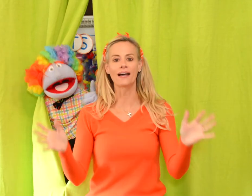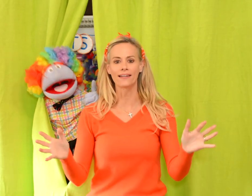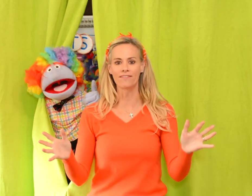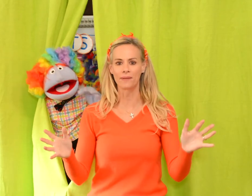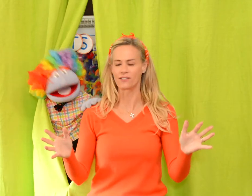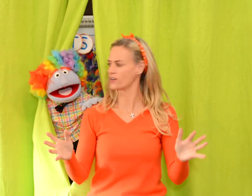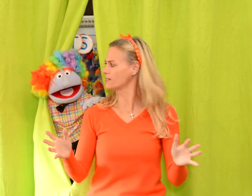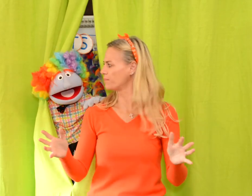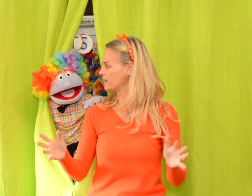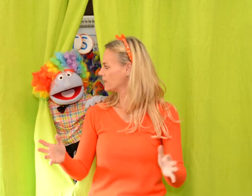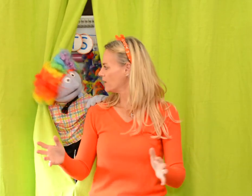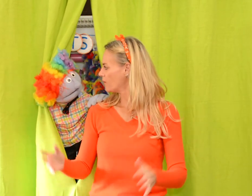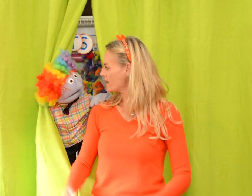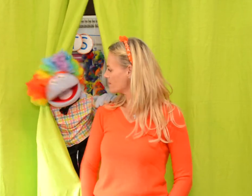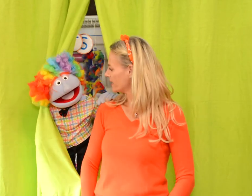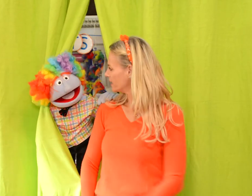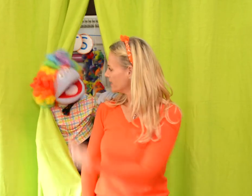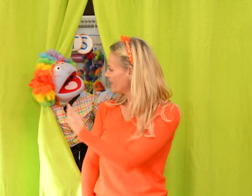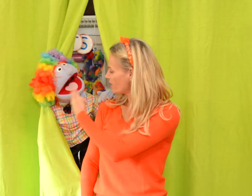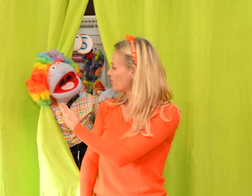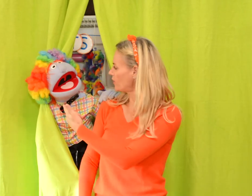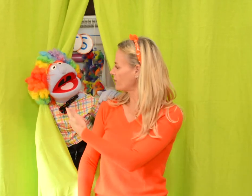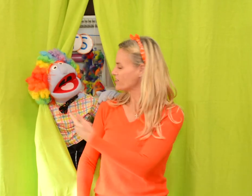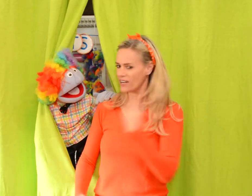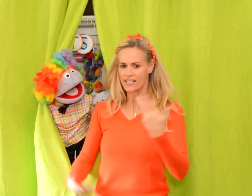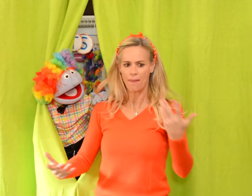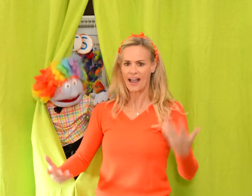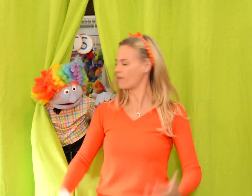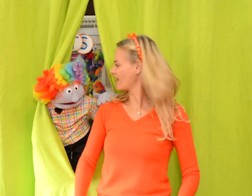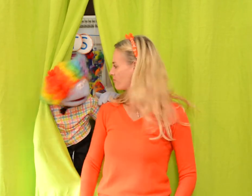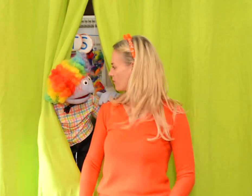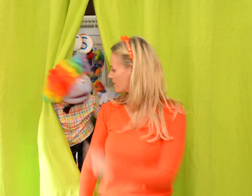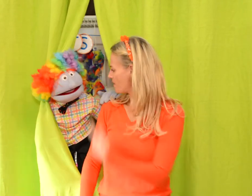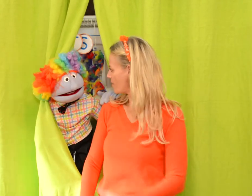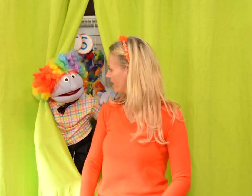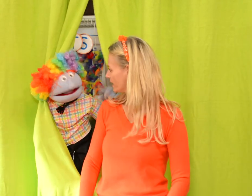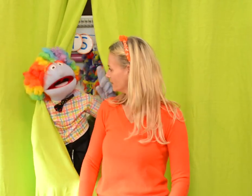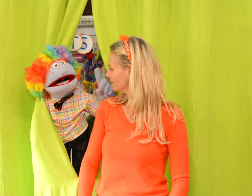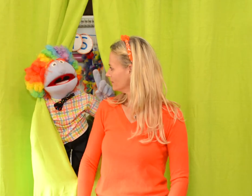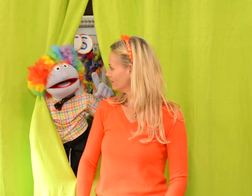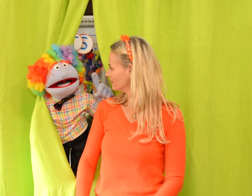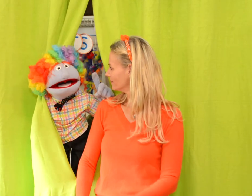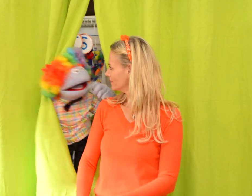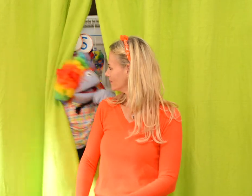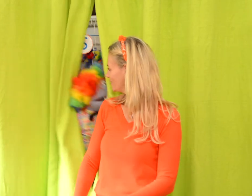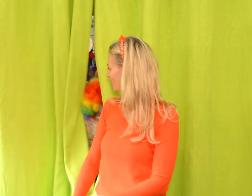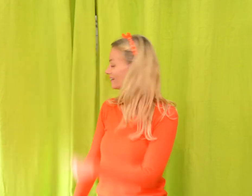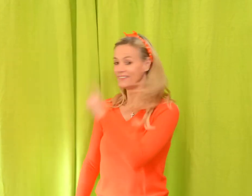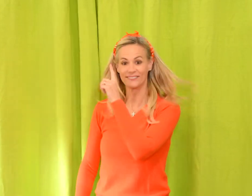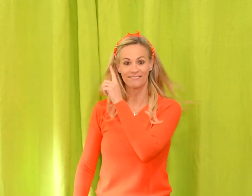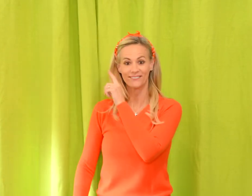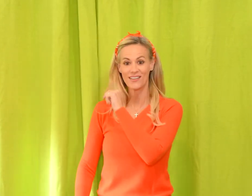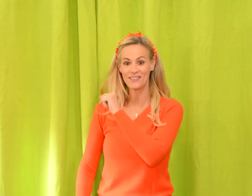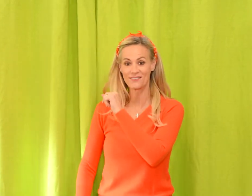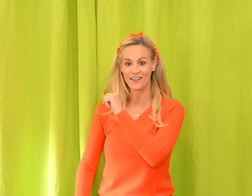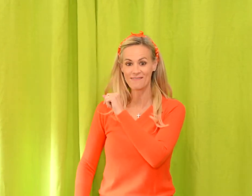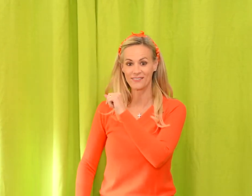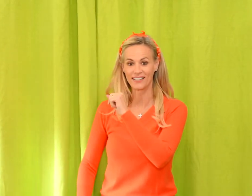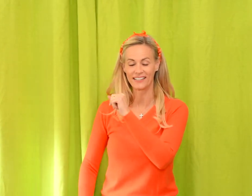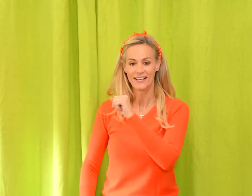love playing dress-up, but wait a minute. Now you're the only one dressed-up, and I don't have one. Where's my wig? Oh, maybe he'll find me one. Do